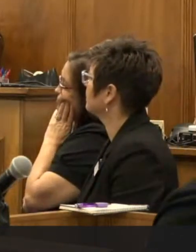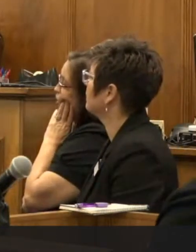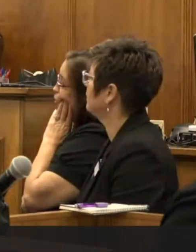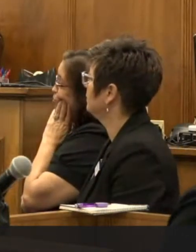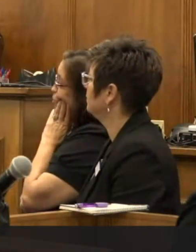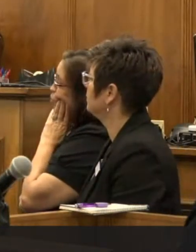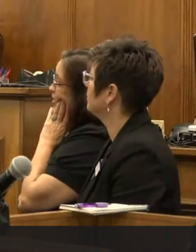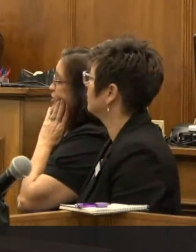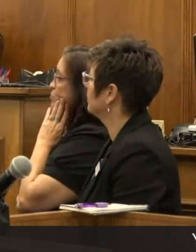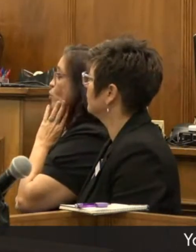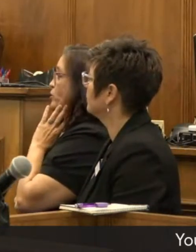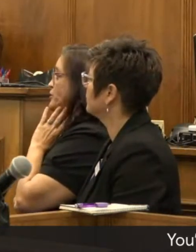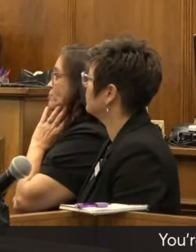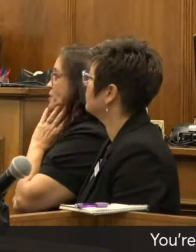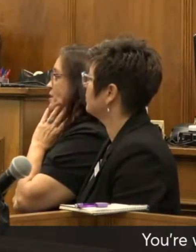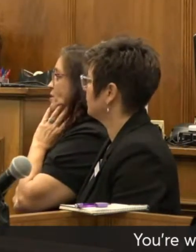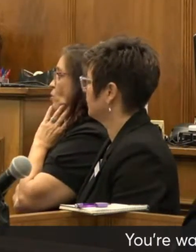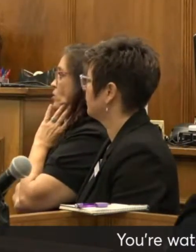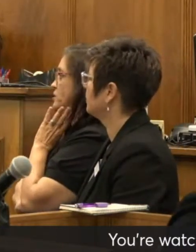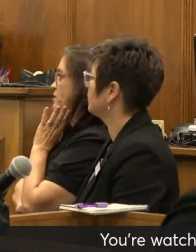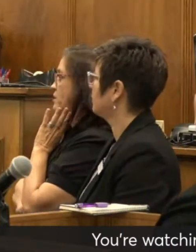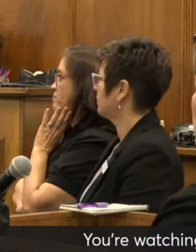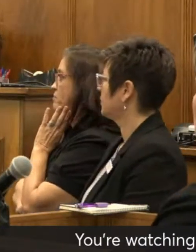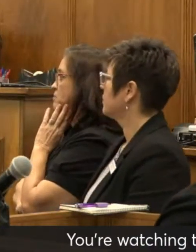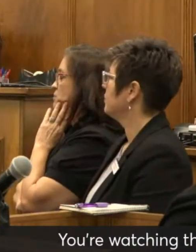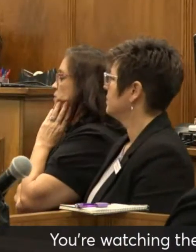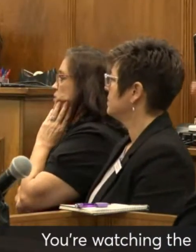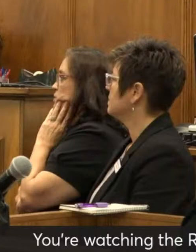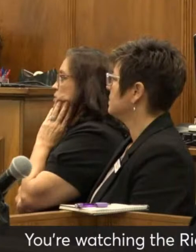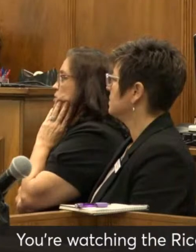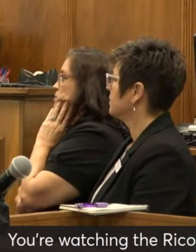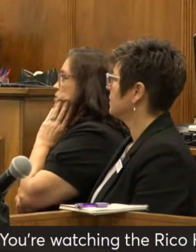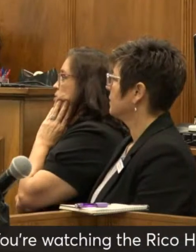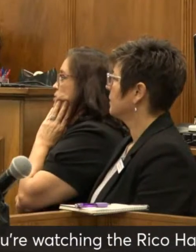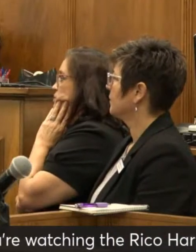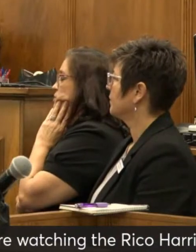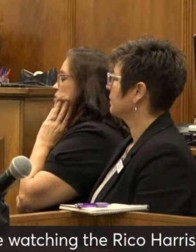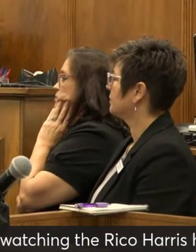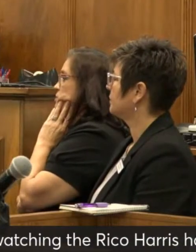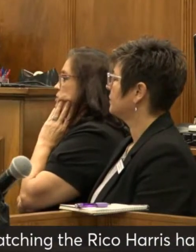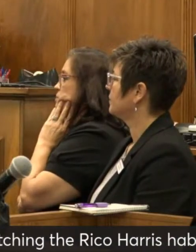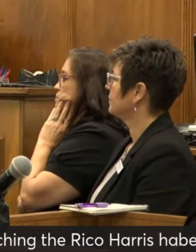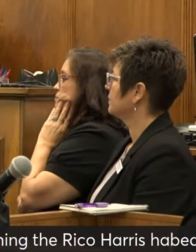is? You mean why it's important to me or to him? I